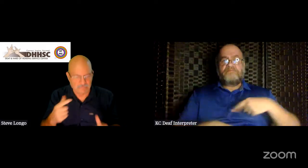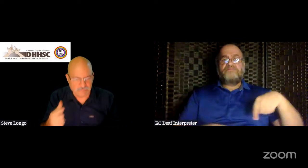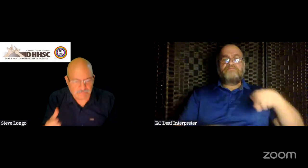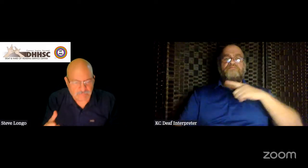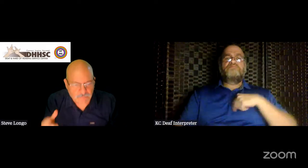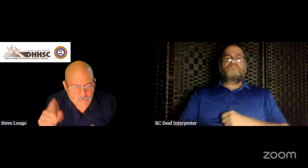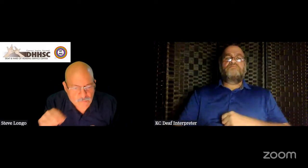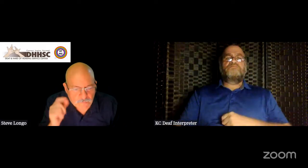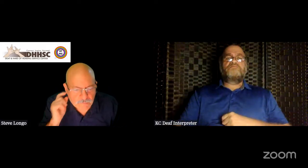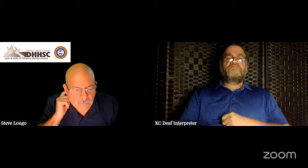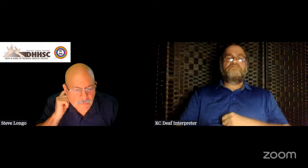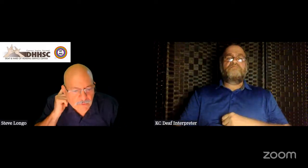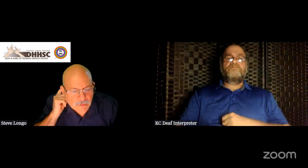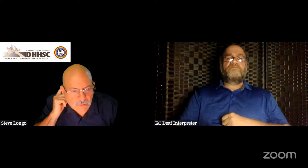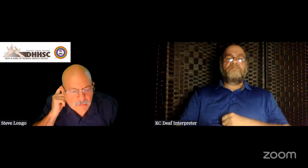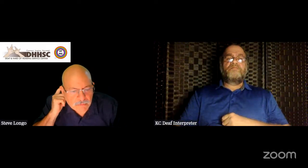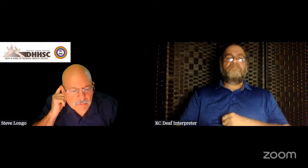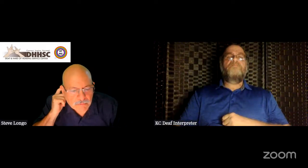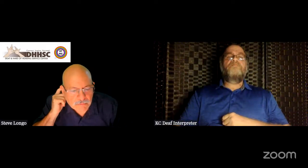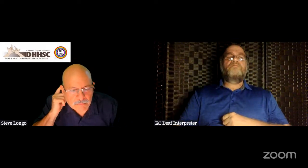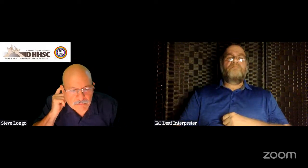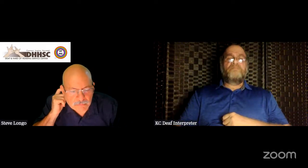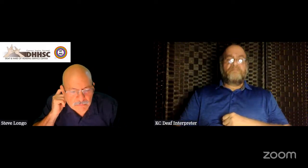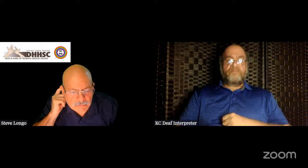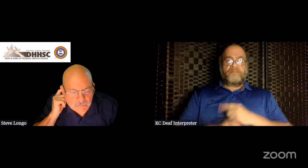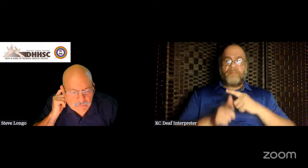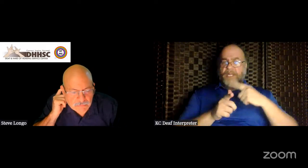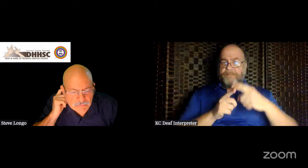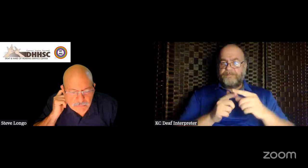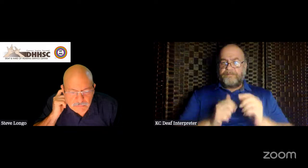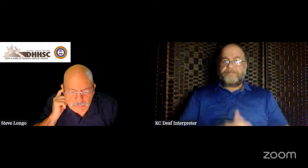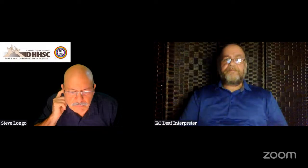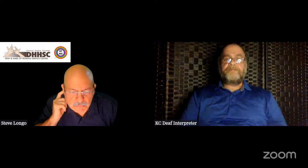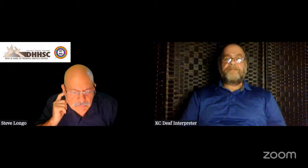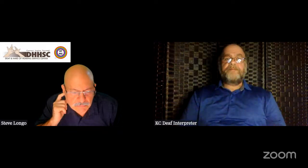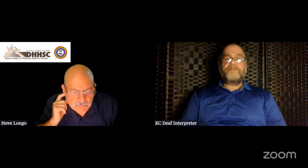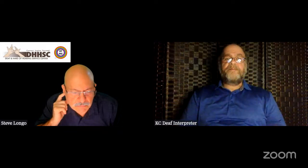her. But it was a really great time.